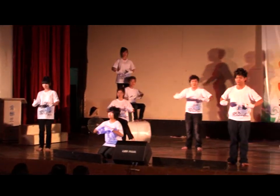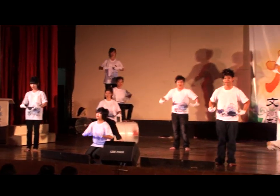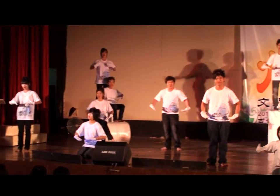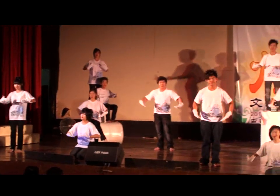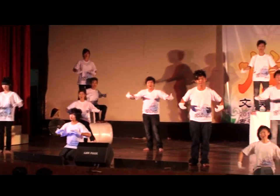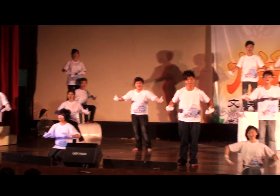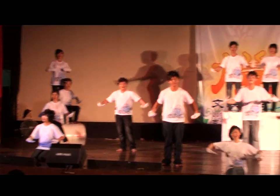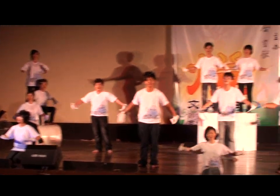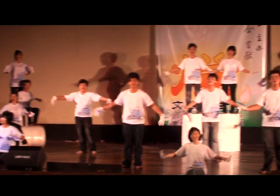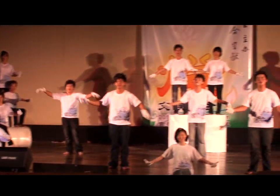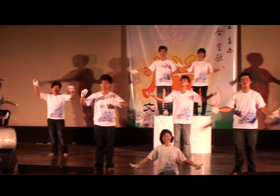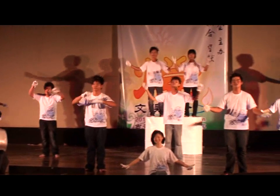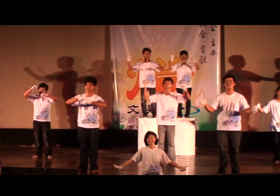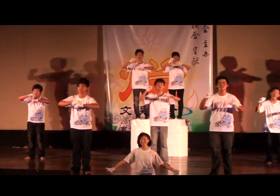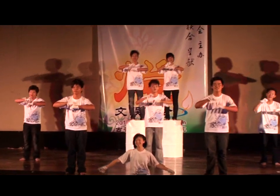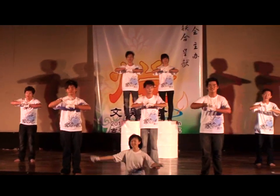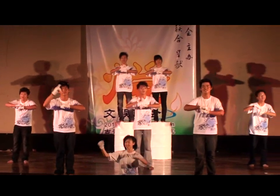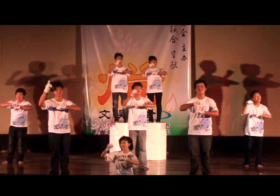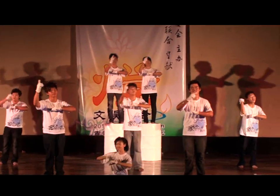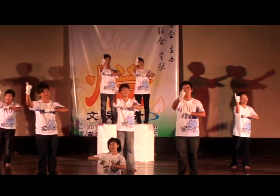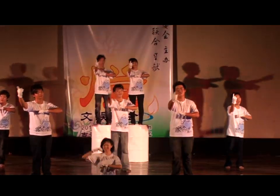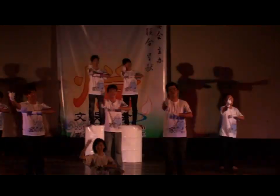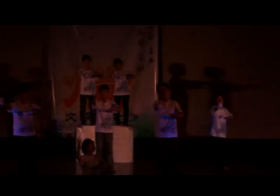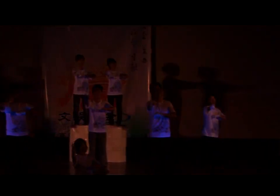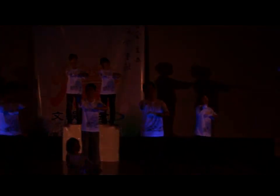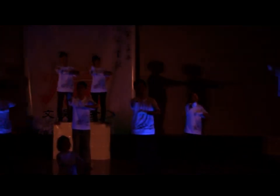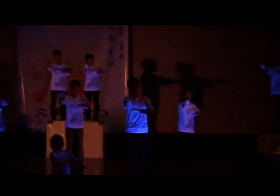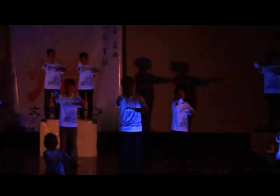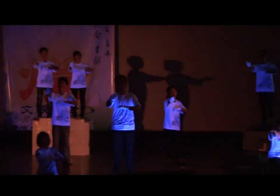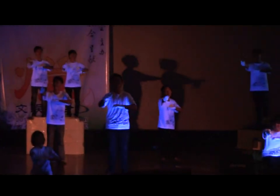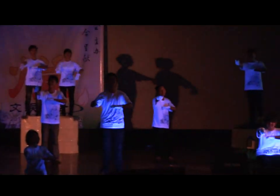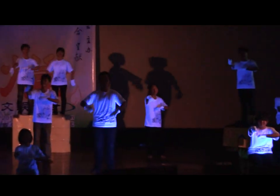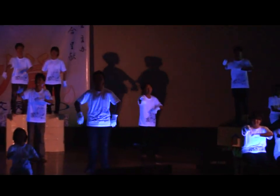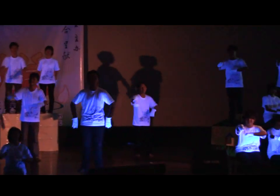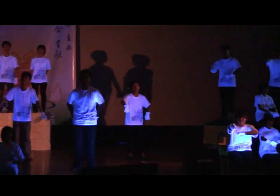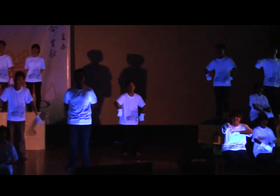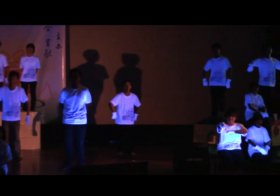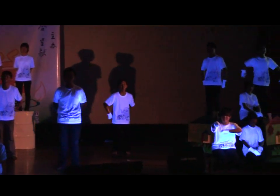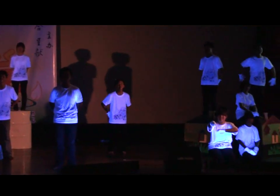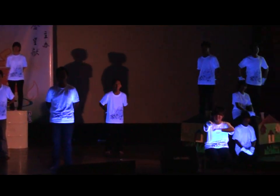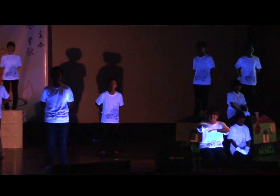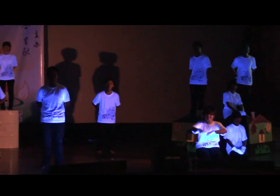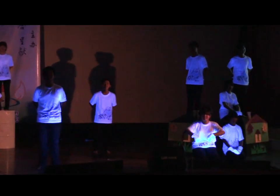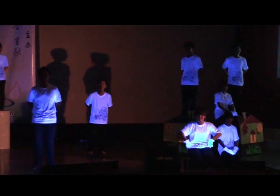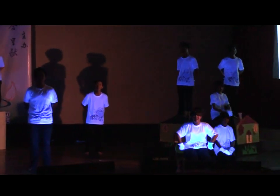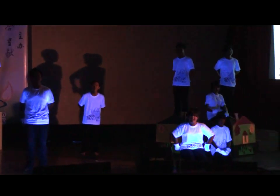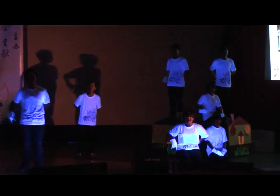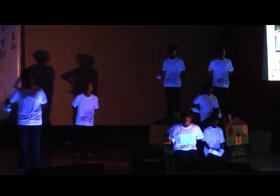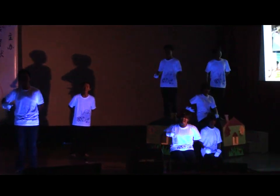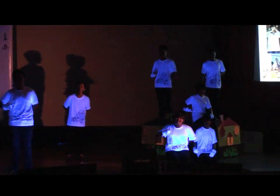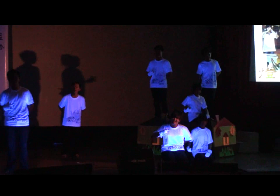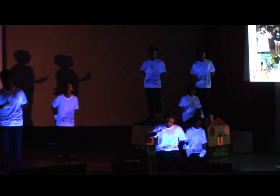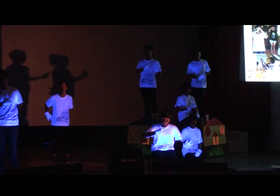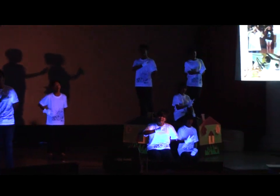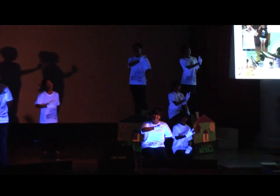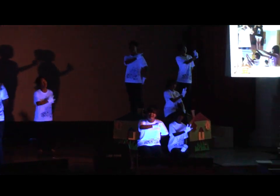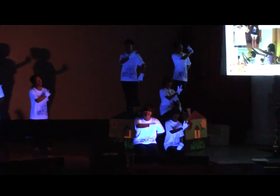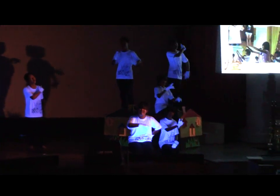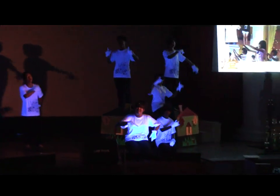But that's I'm sad You're not sad mad I'm day